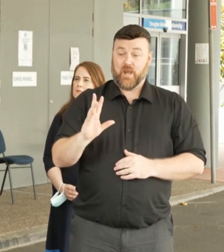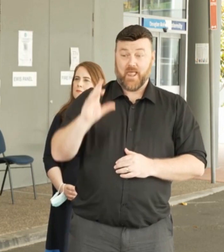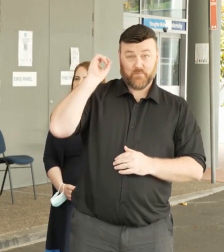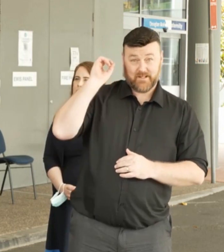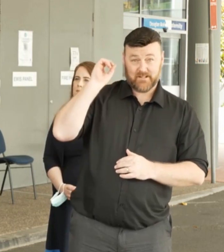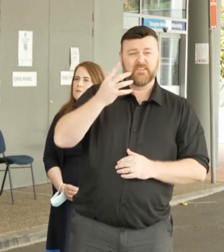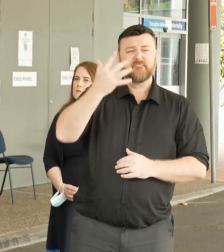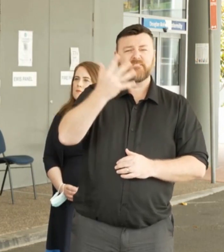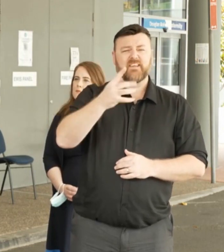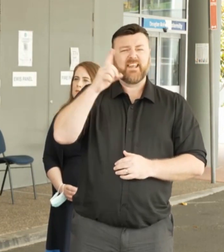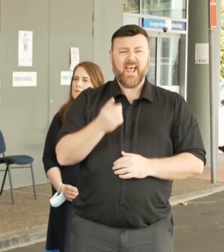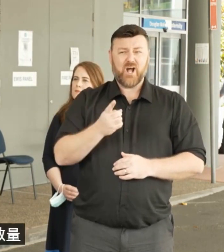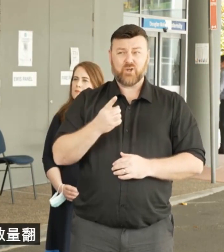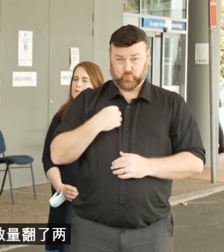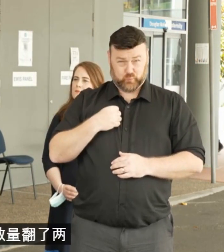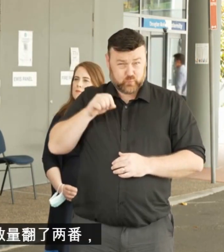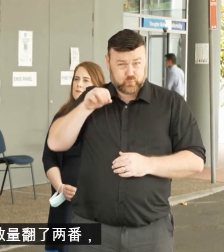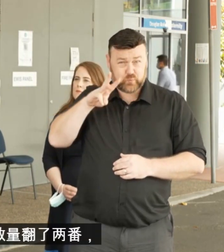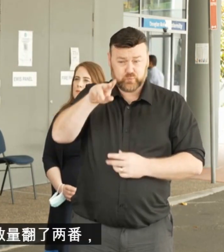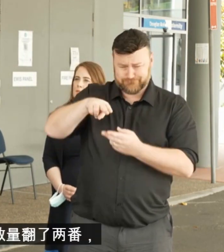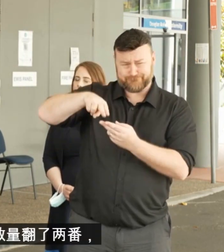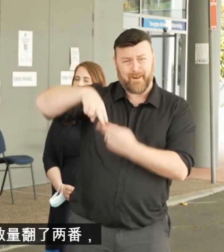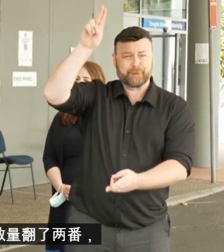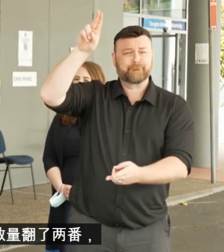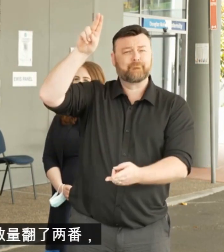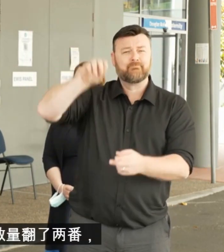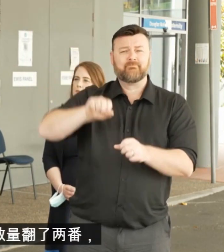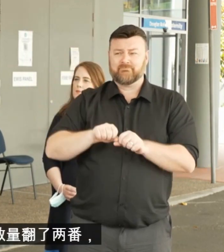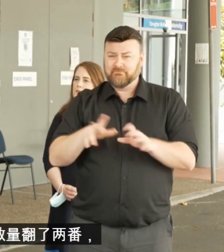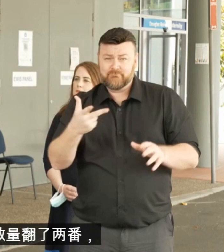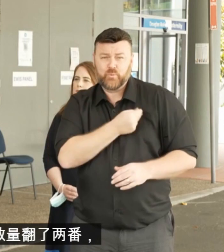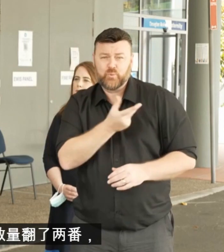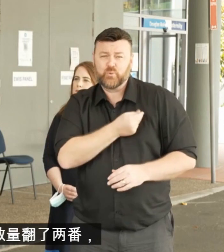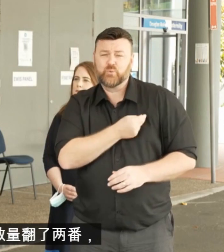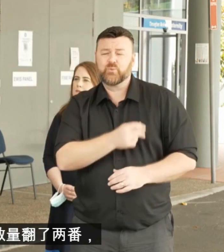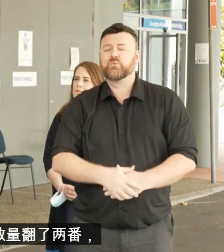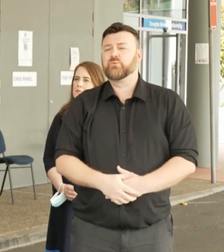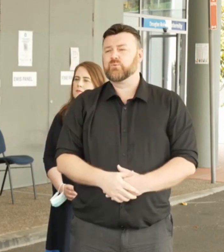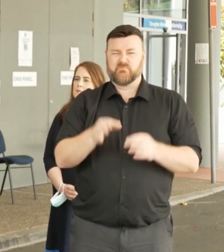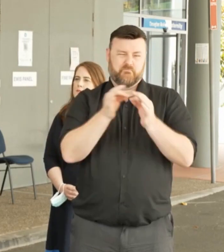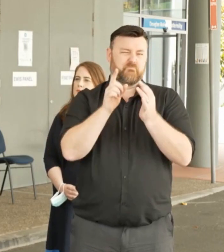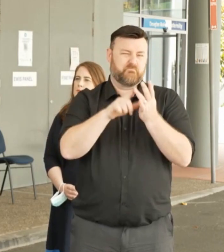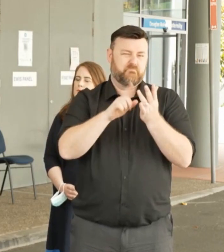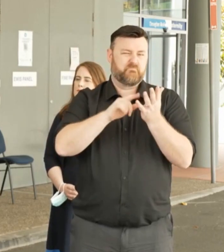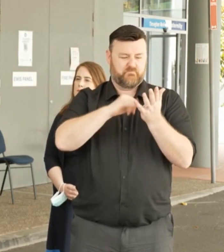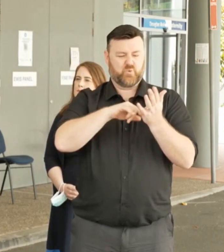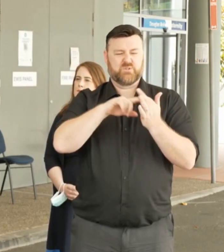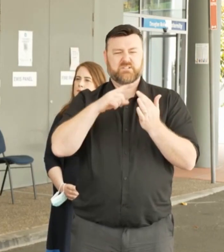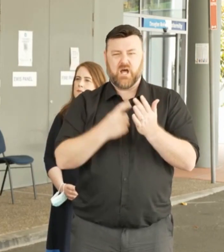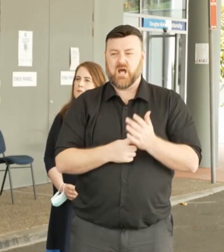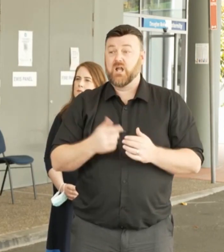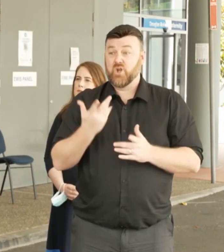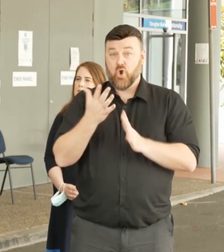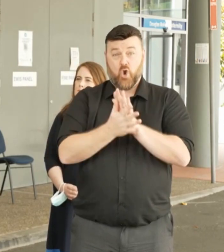15,000. So what we've seen is a quadrupling of the number of boosters being given out. I think that tells us that people